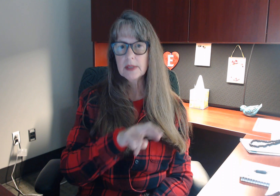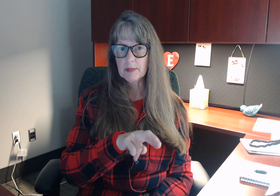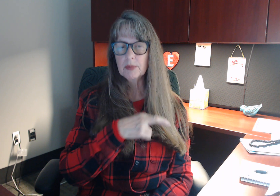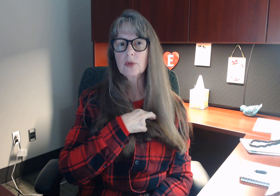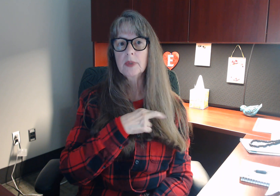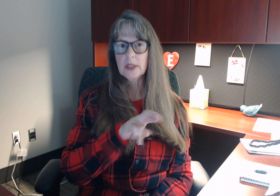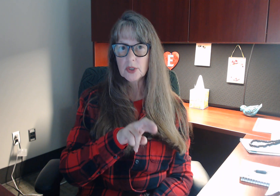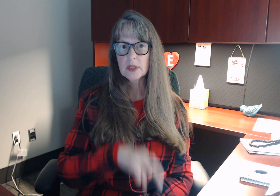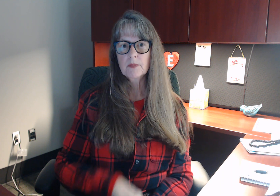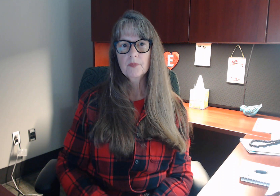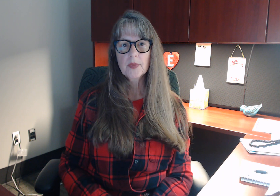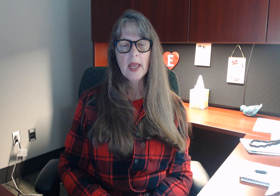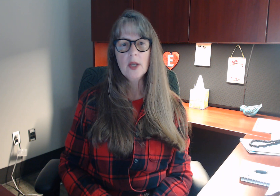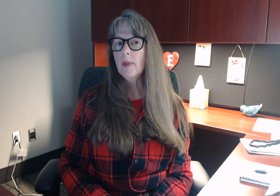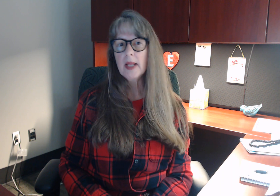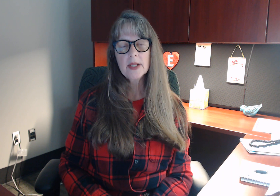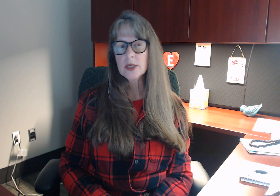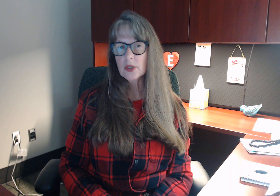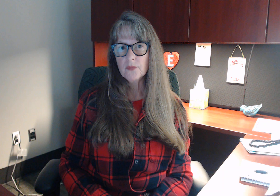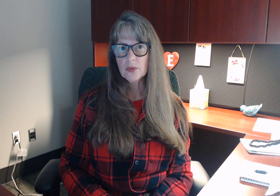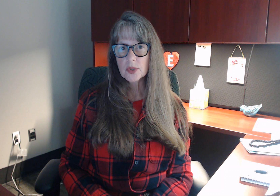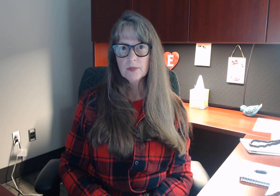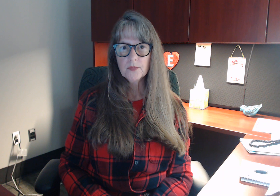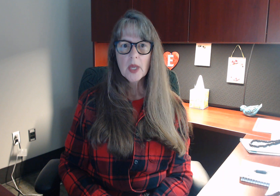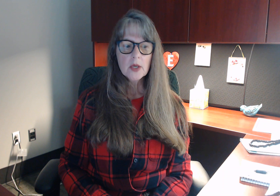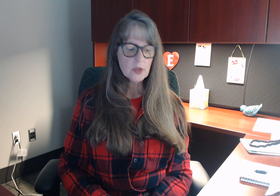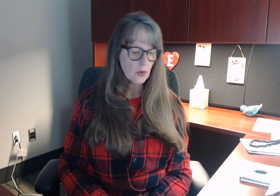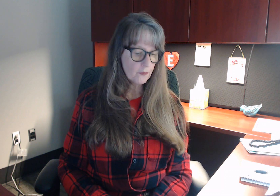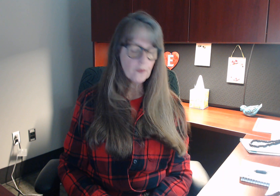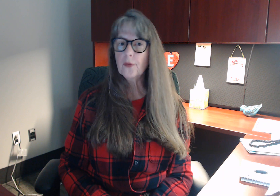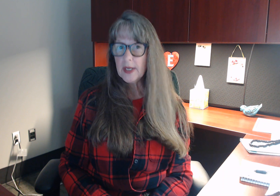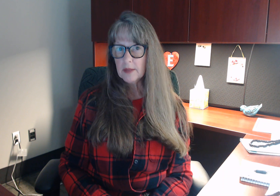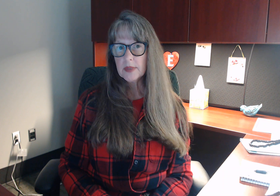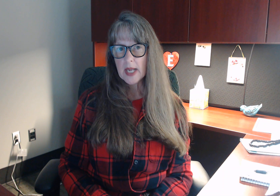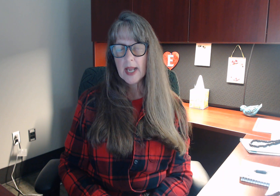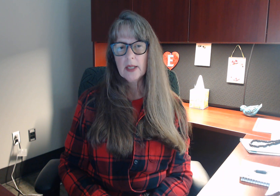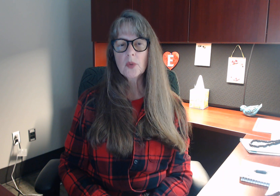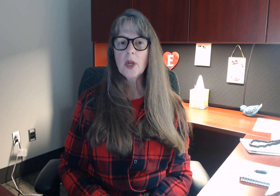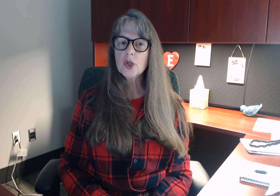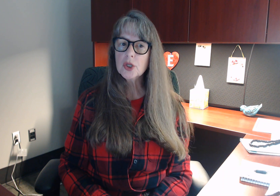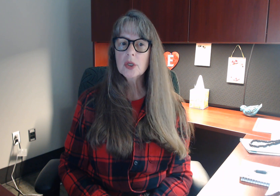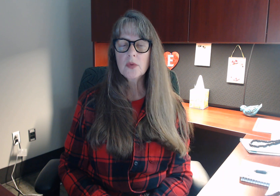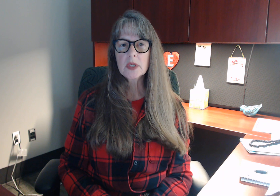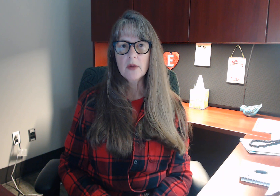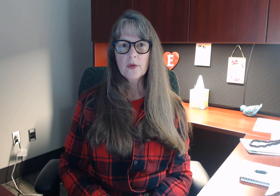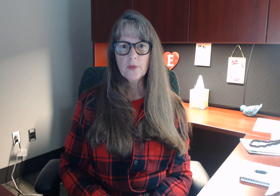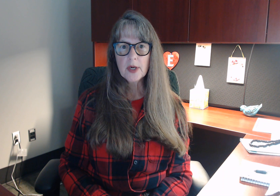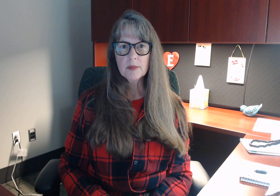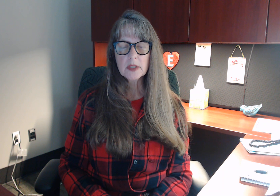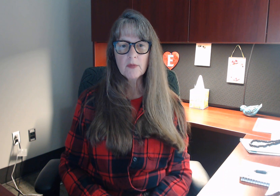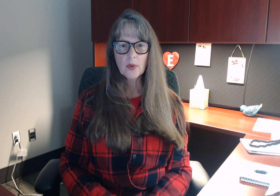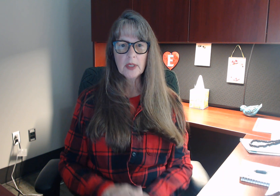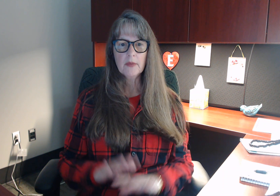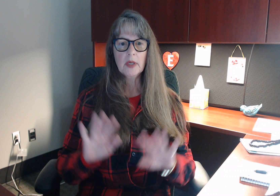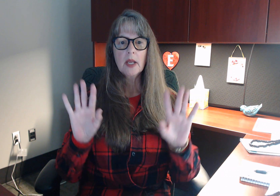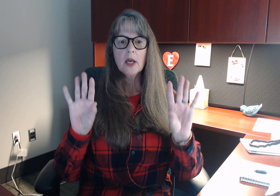do religious, and nobody is confused. So Freedom Day. So we should know the sign for freedom since I've already given it. So we